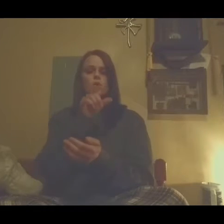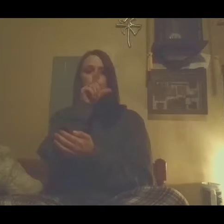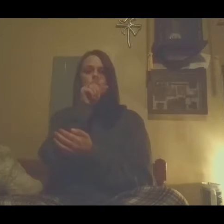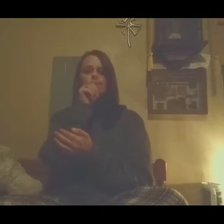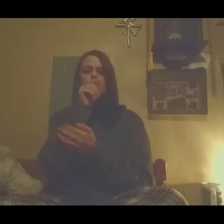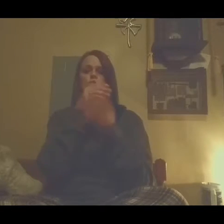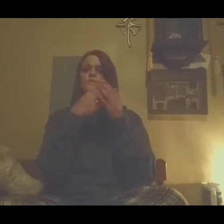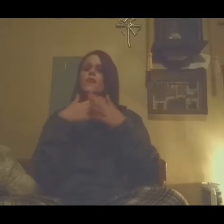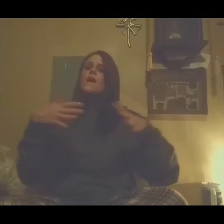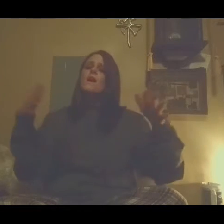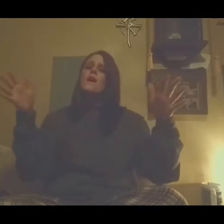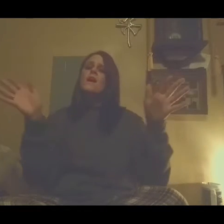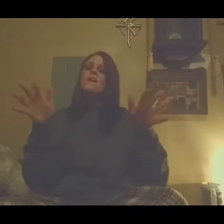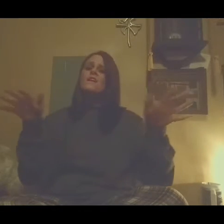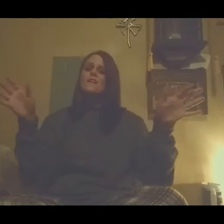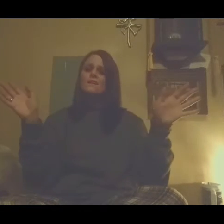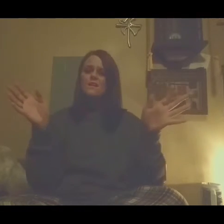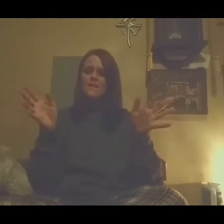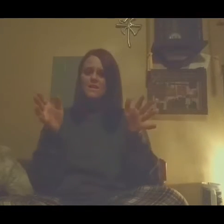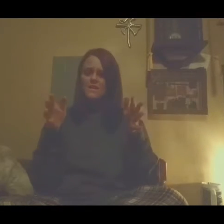Birds fly